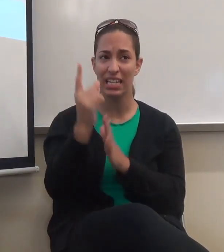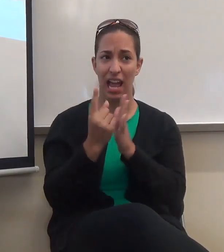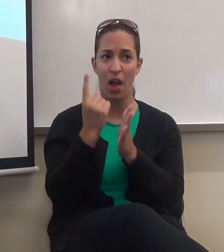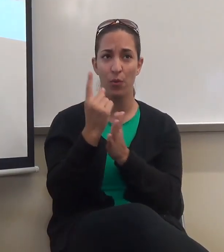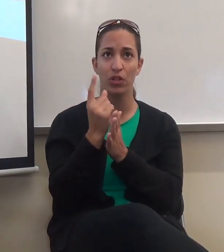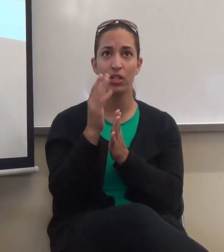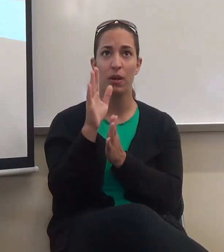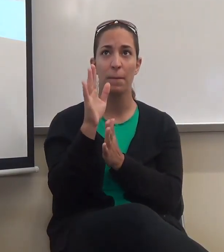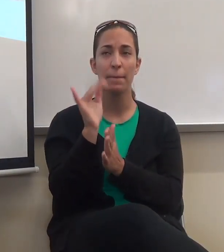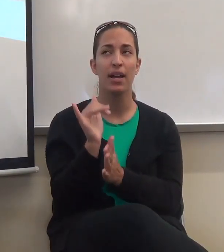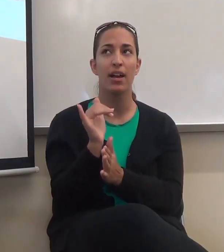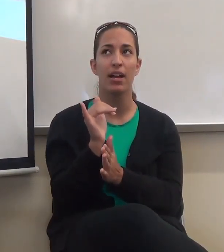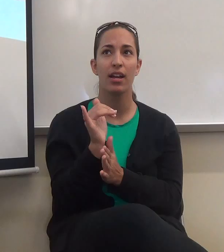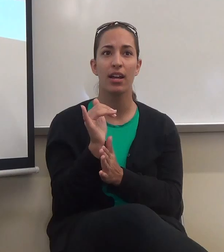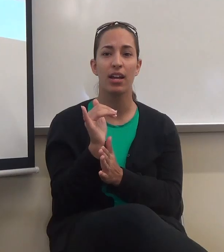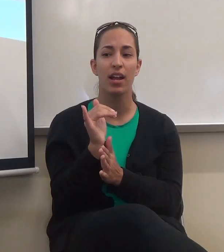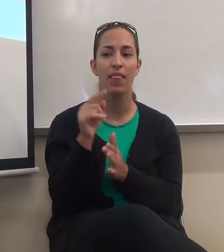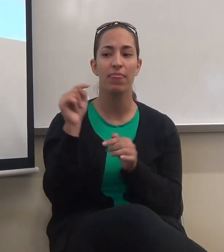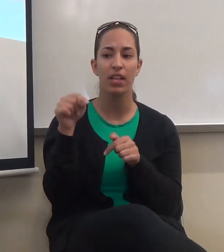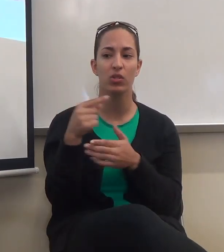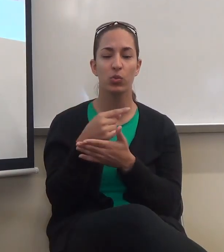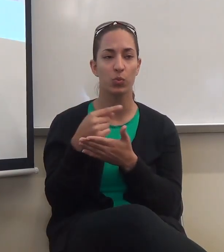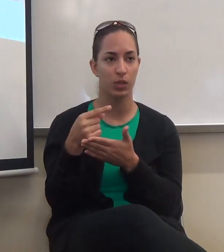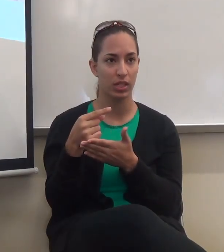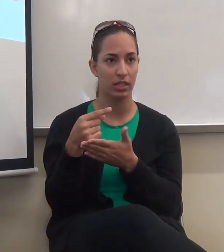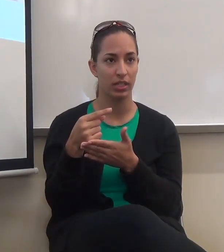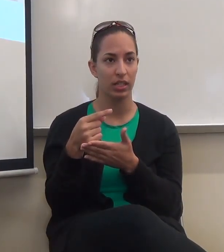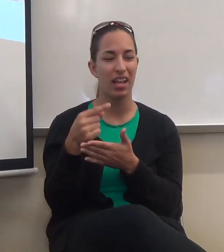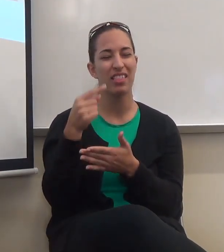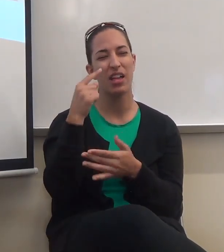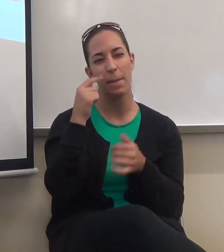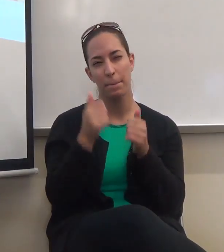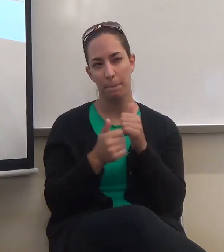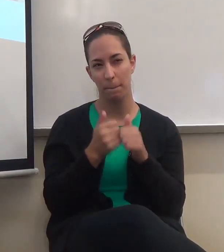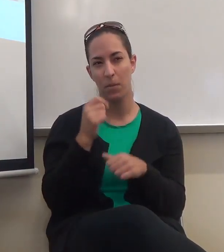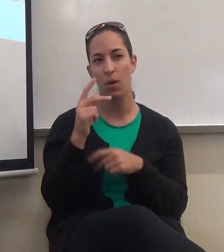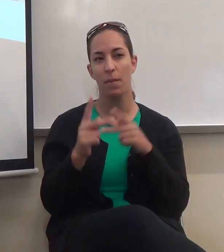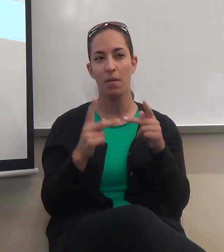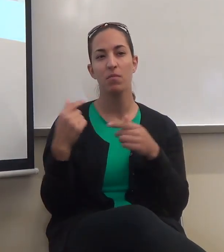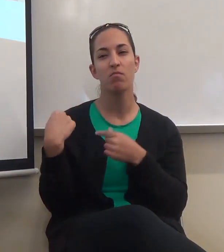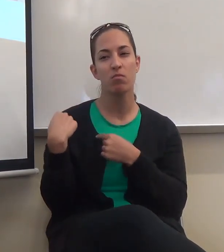by this week, and I think most people are in pretty good shape.